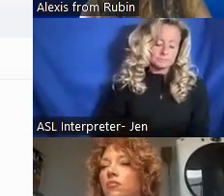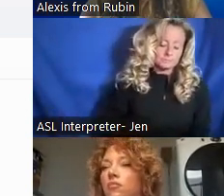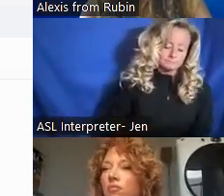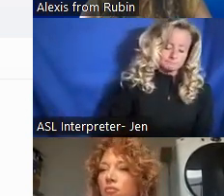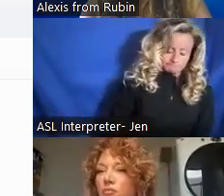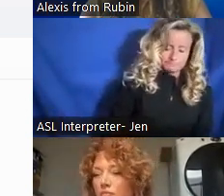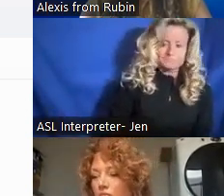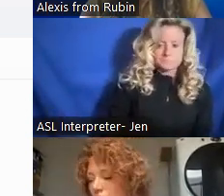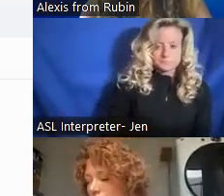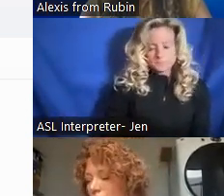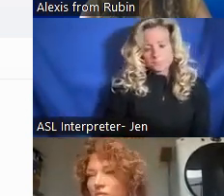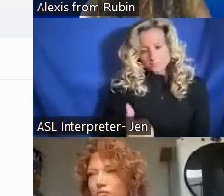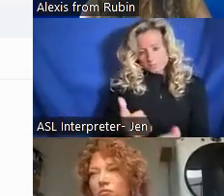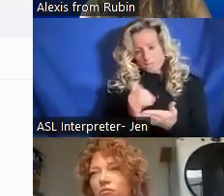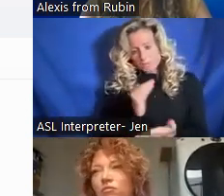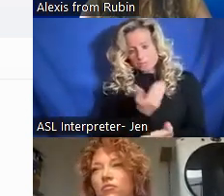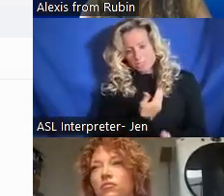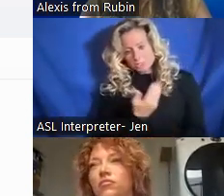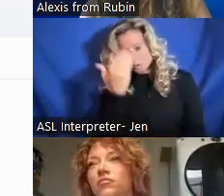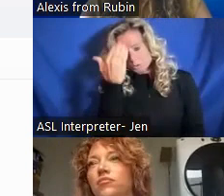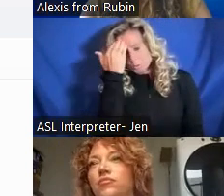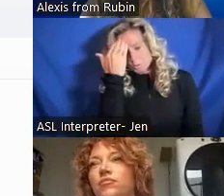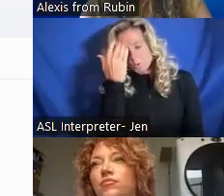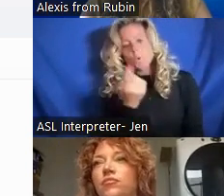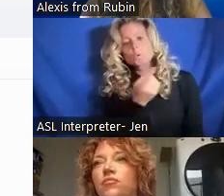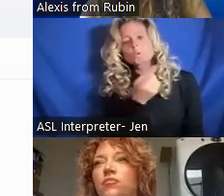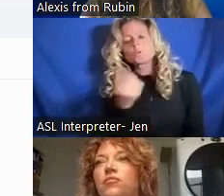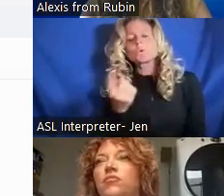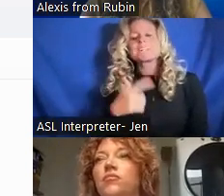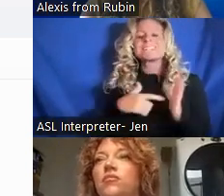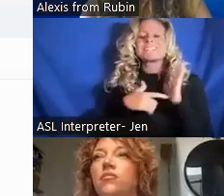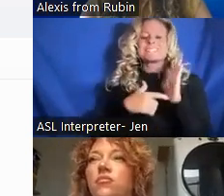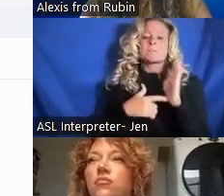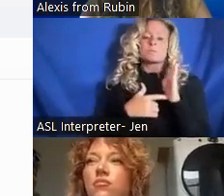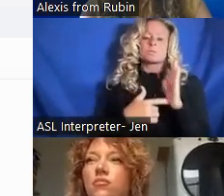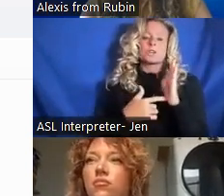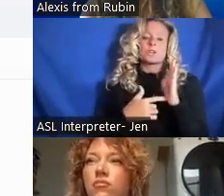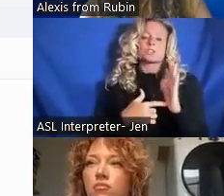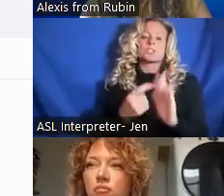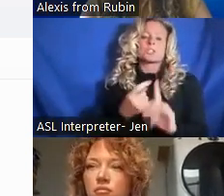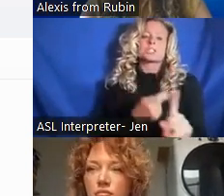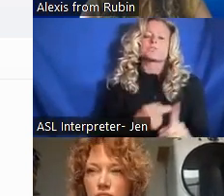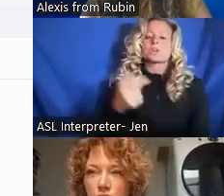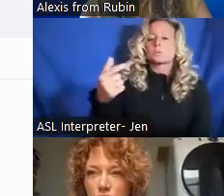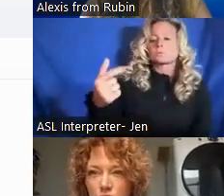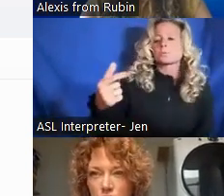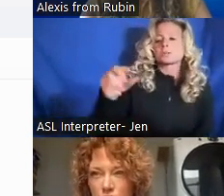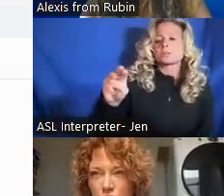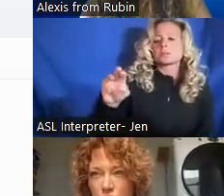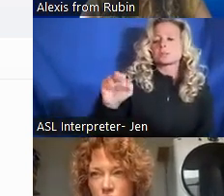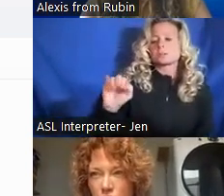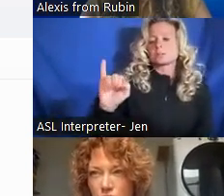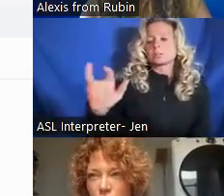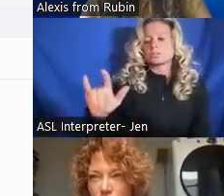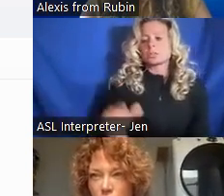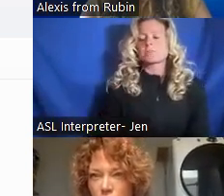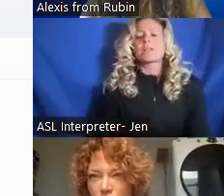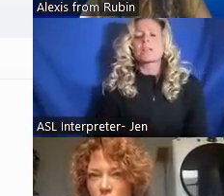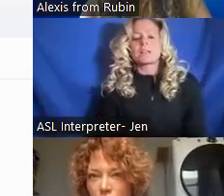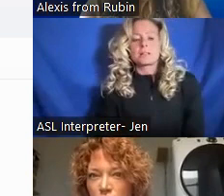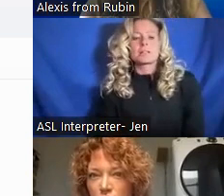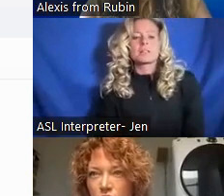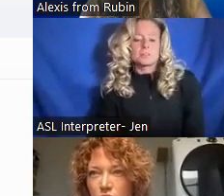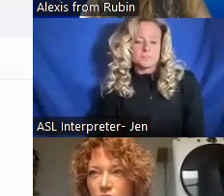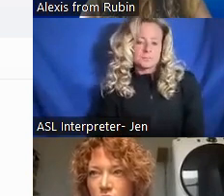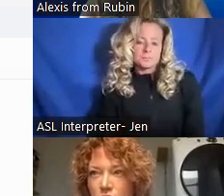know. Okay, so the demonstration we're going to show you today is in Gmail, although we have the